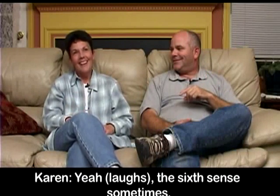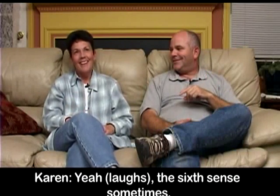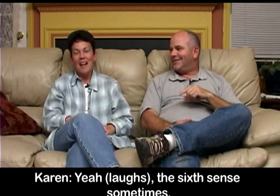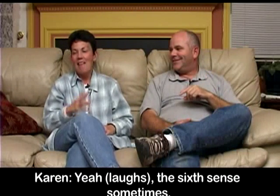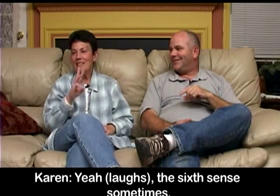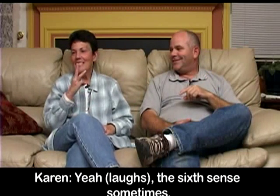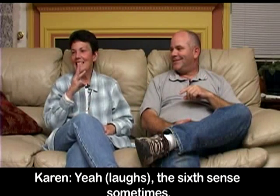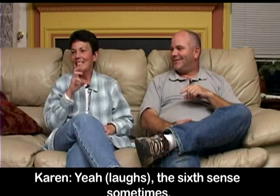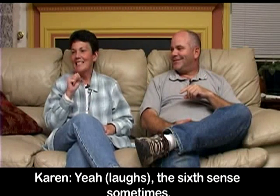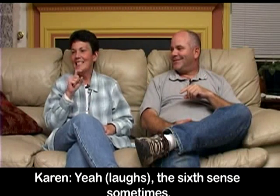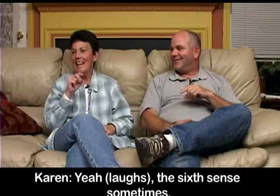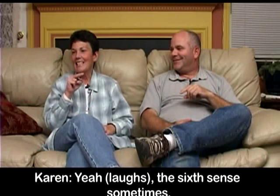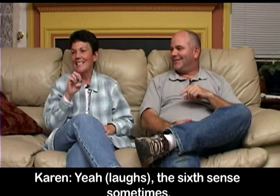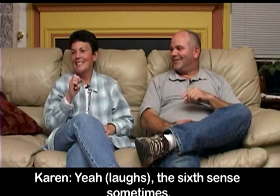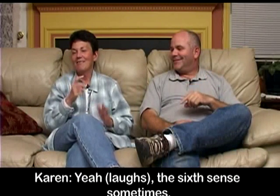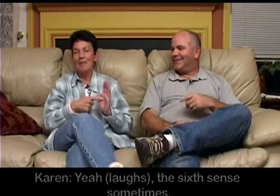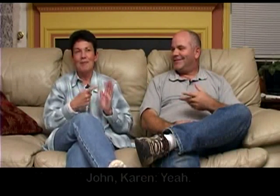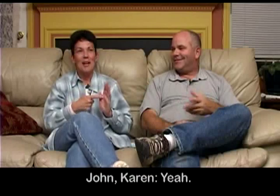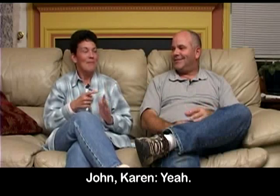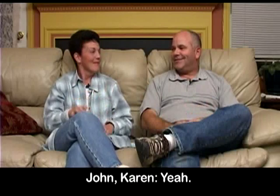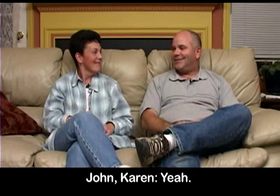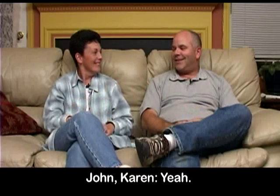Yeah, the sixth sense sometimes. Yeah.